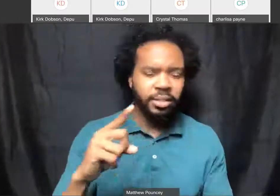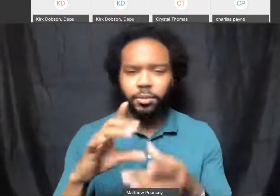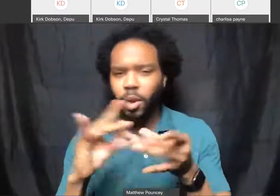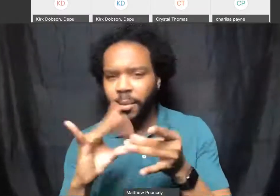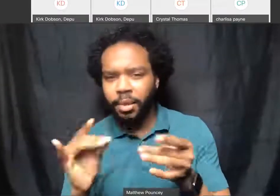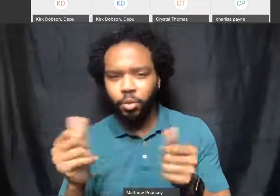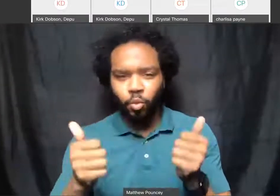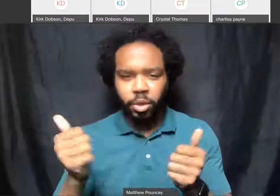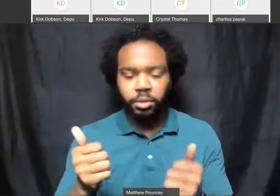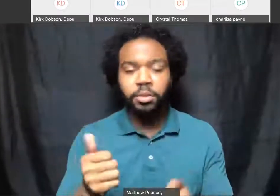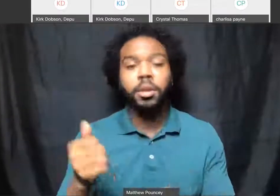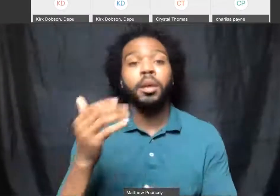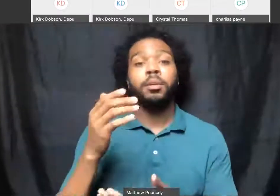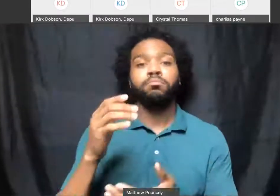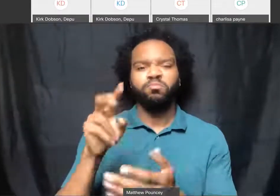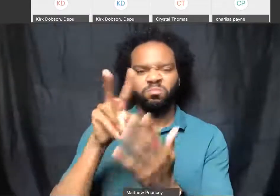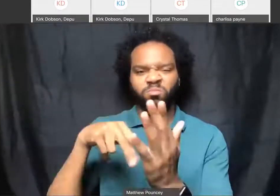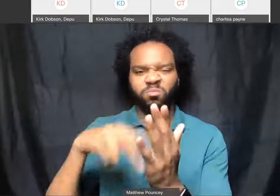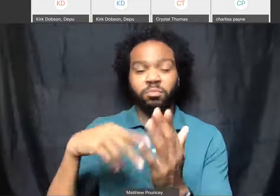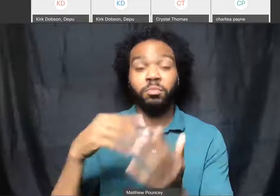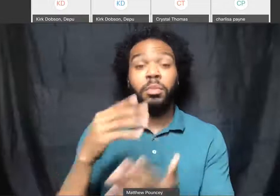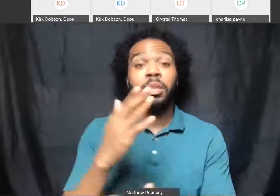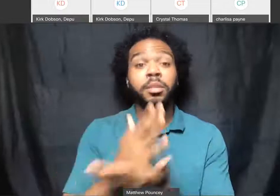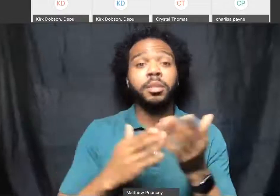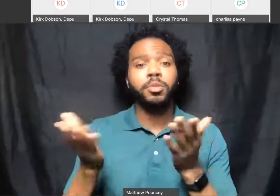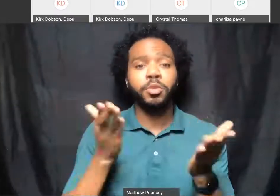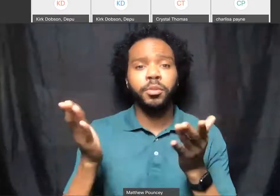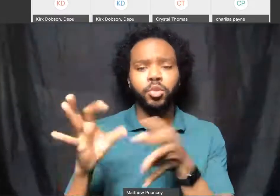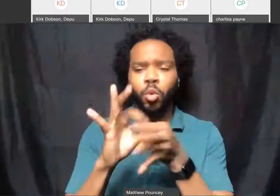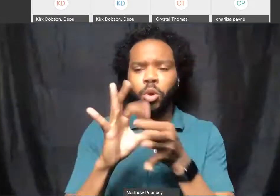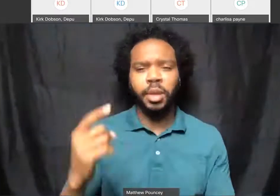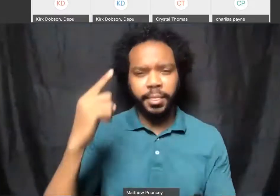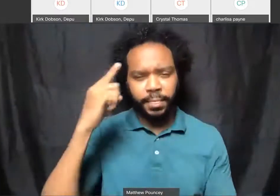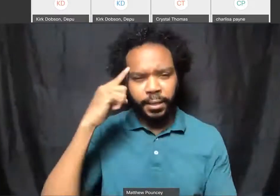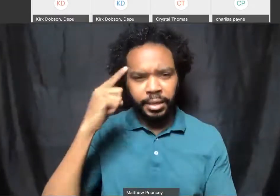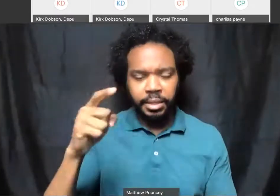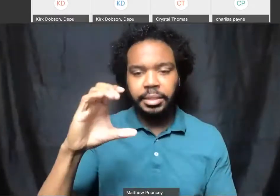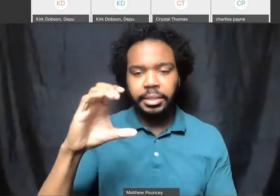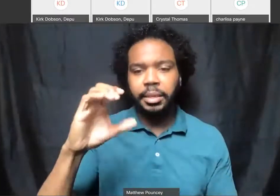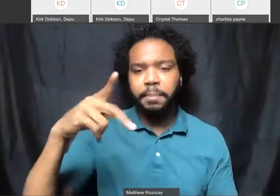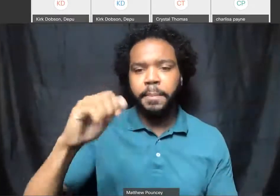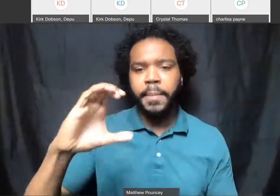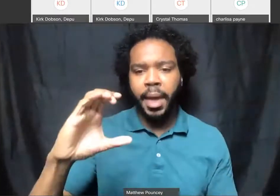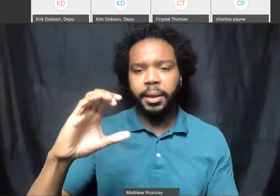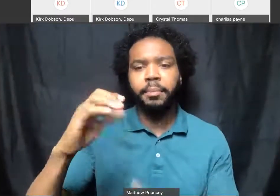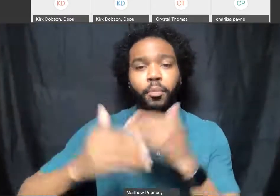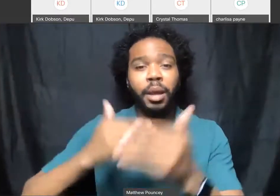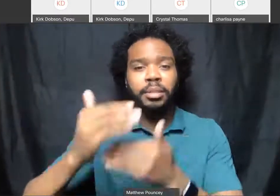Some service coordinators have started, I believe this is the CPAC process, excluding all team